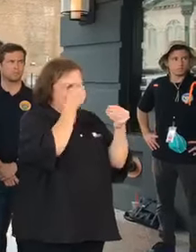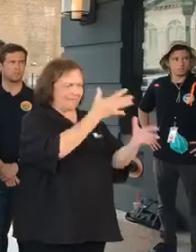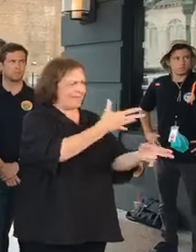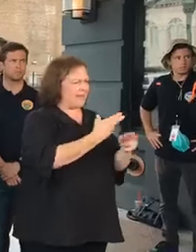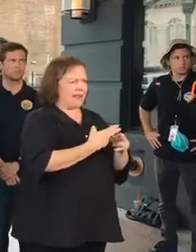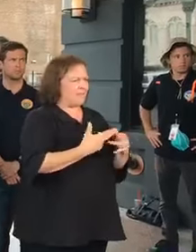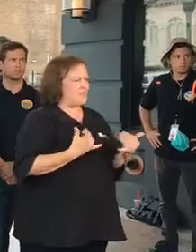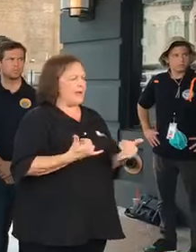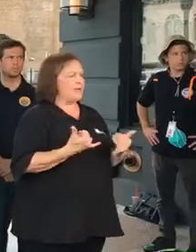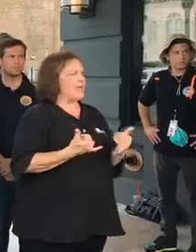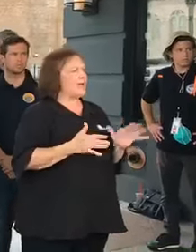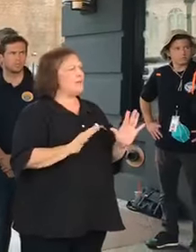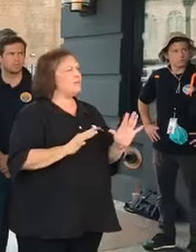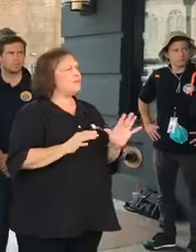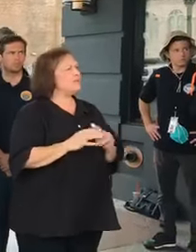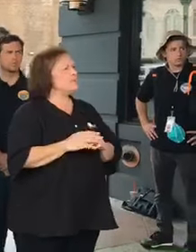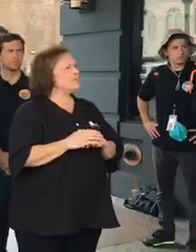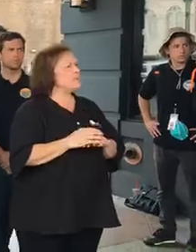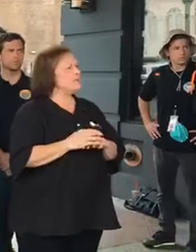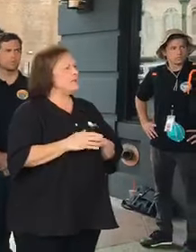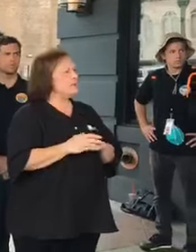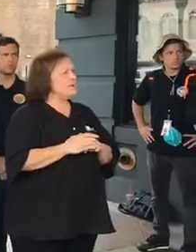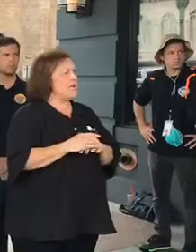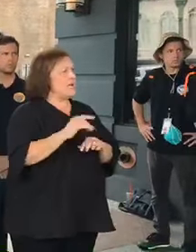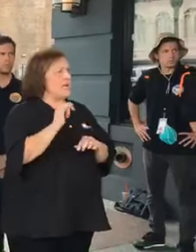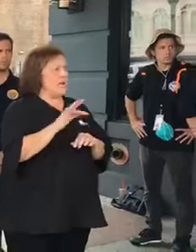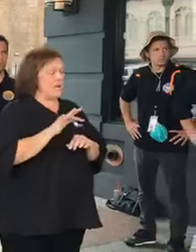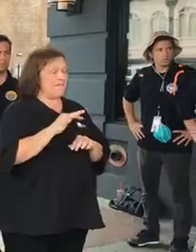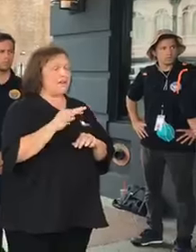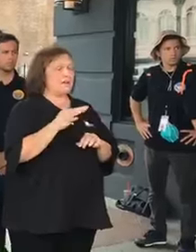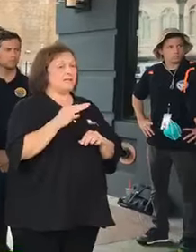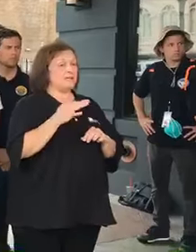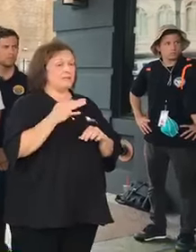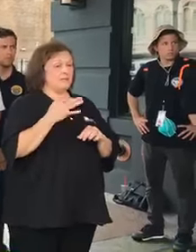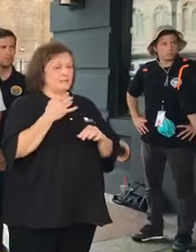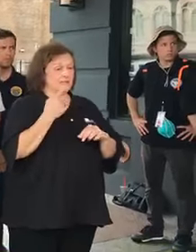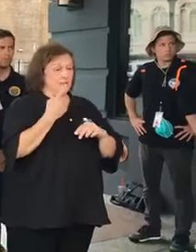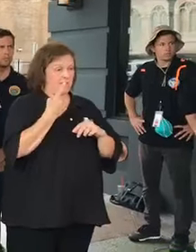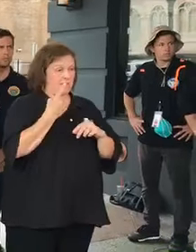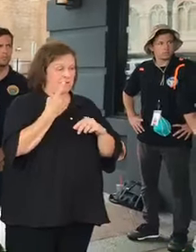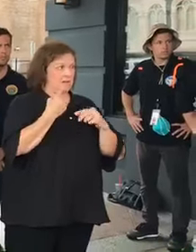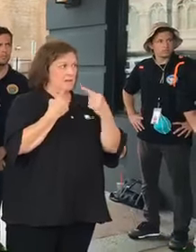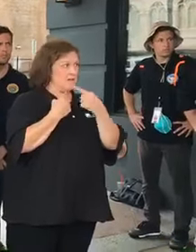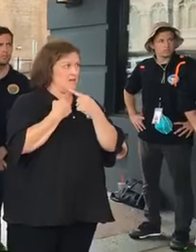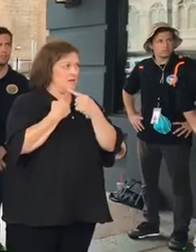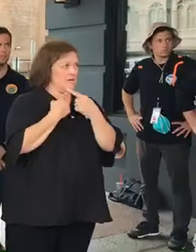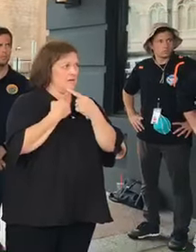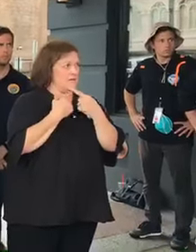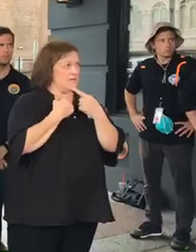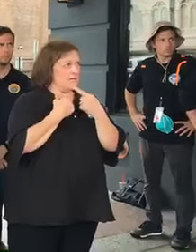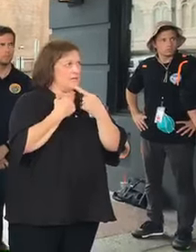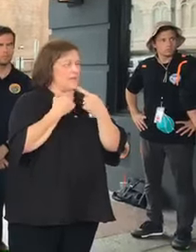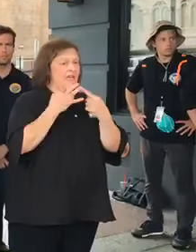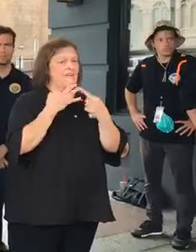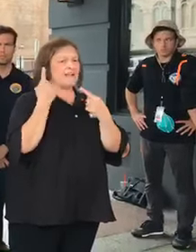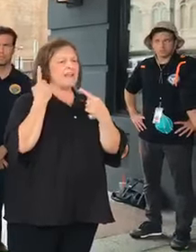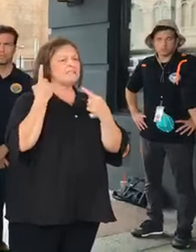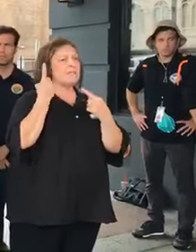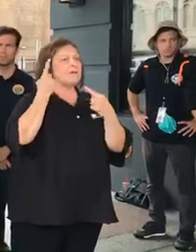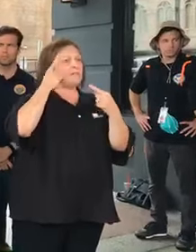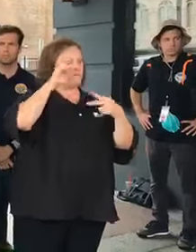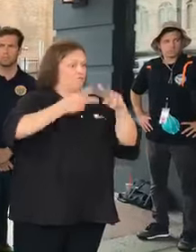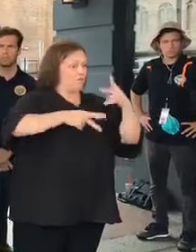explained the protocol, God forbid, if something were to come down, what is the plan if something does come down? Well, you